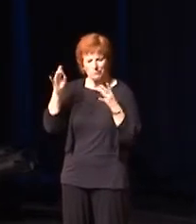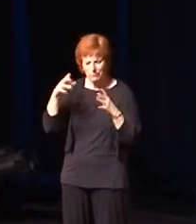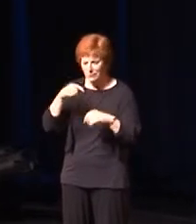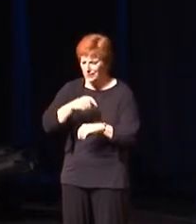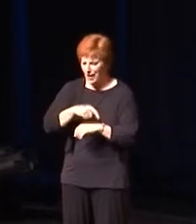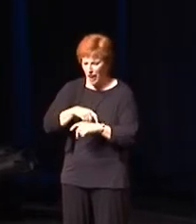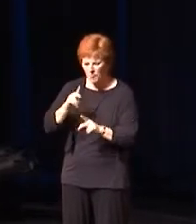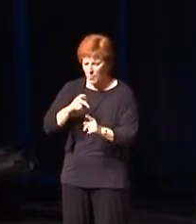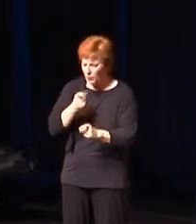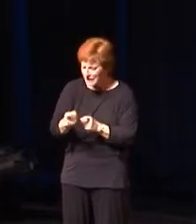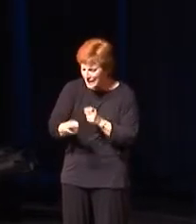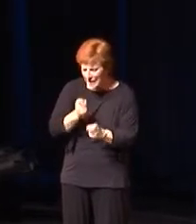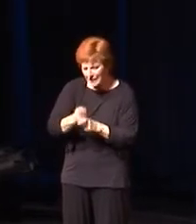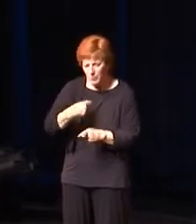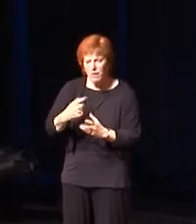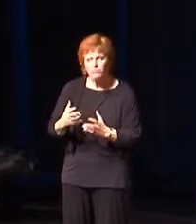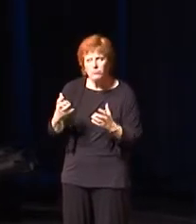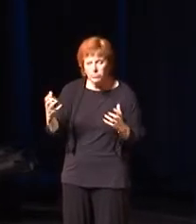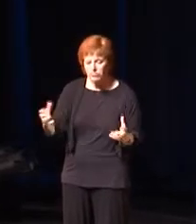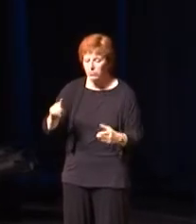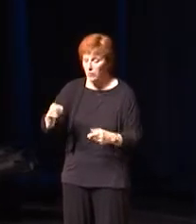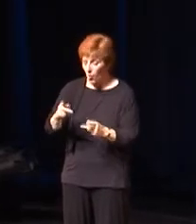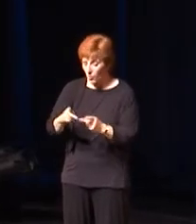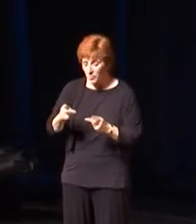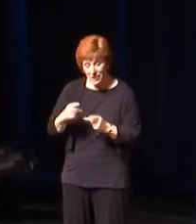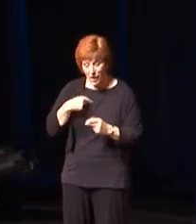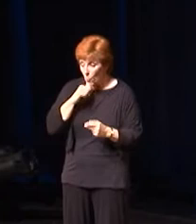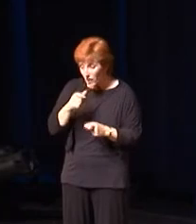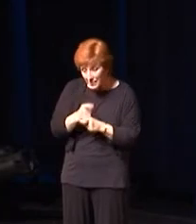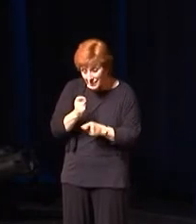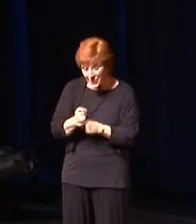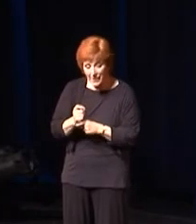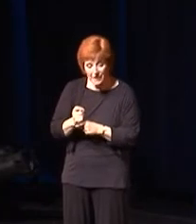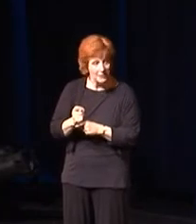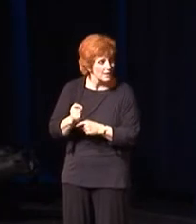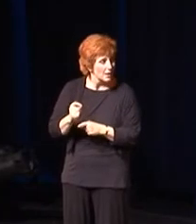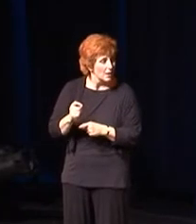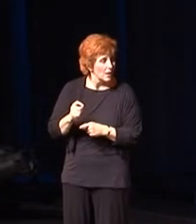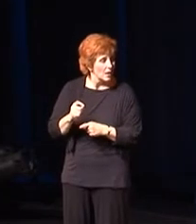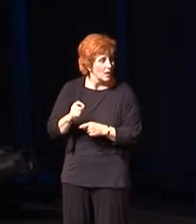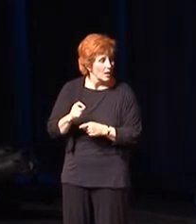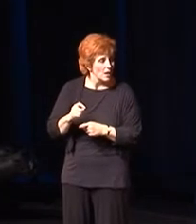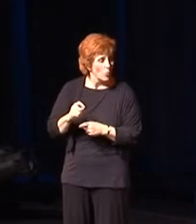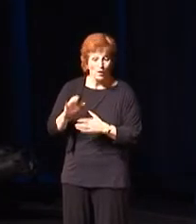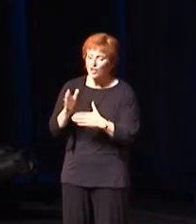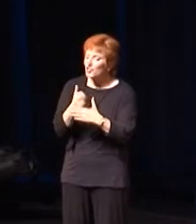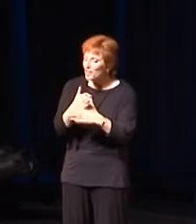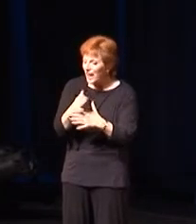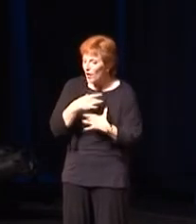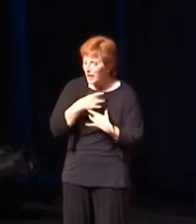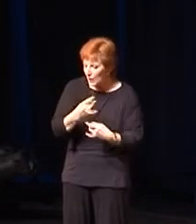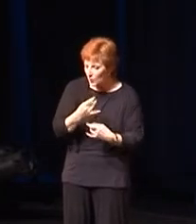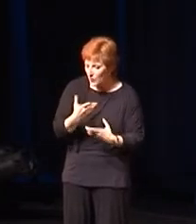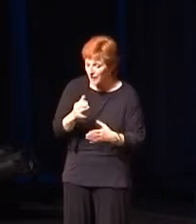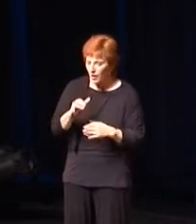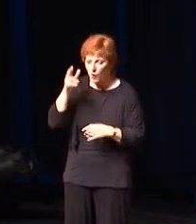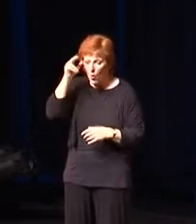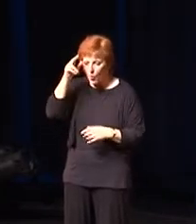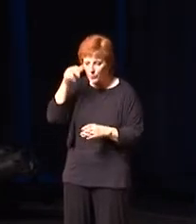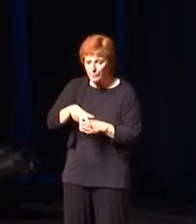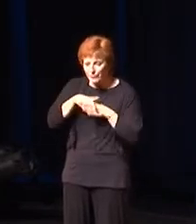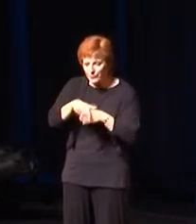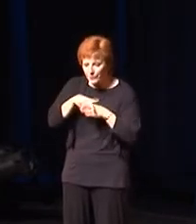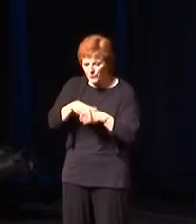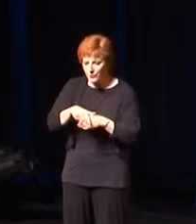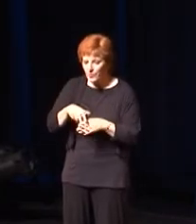of being teased. And the only places where I was not teased was through shared interests. Things like horseback riding,